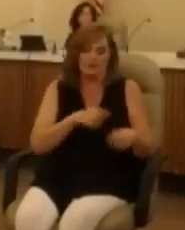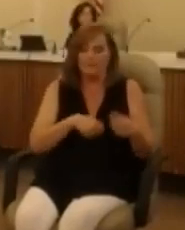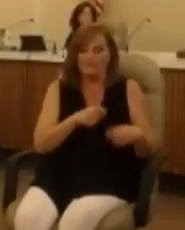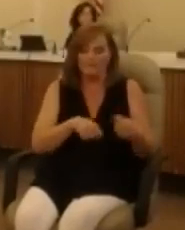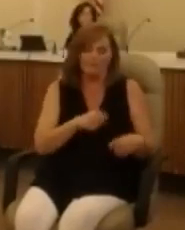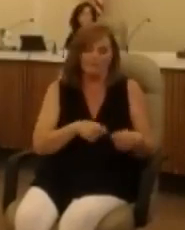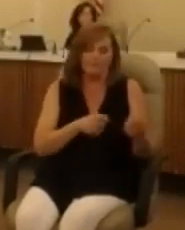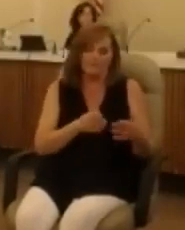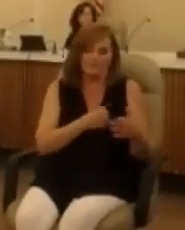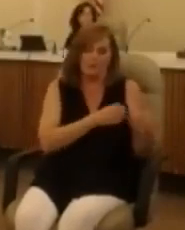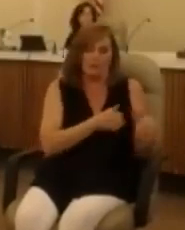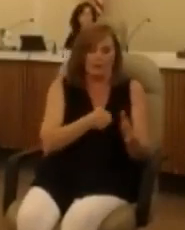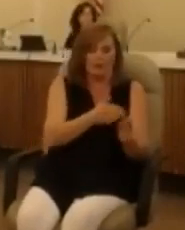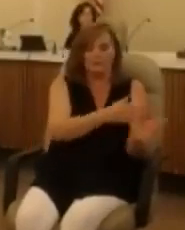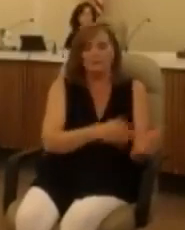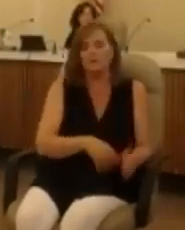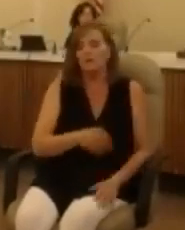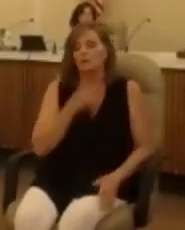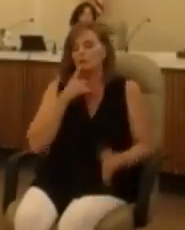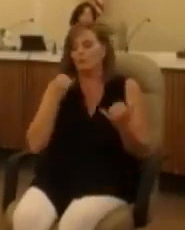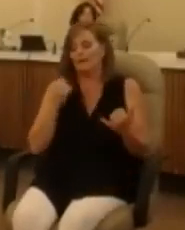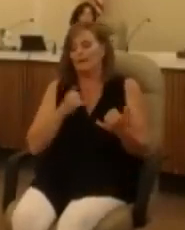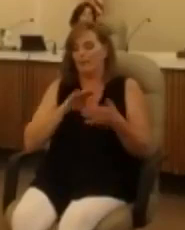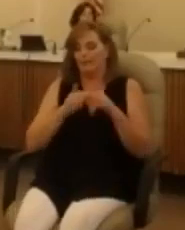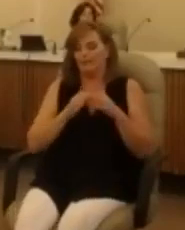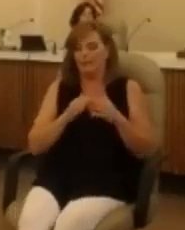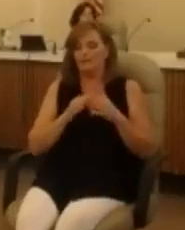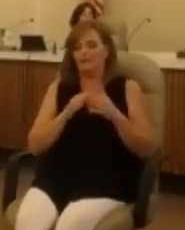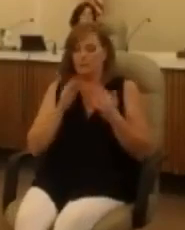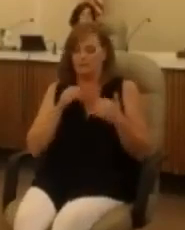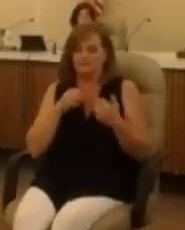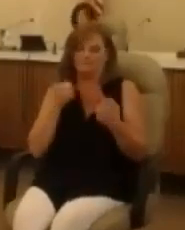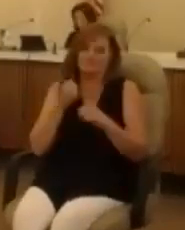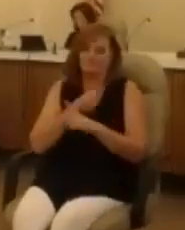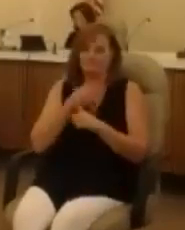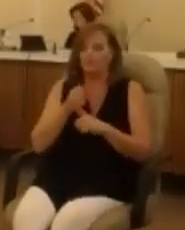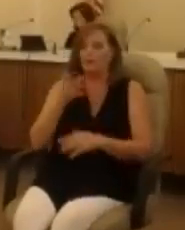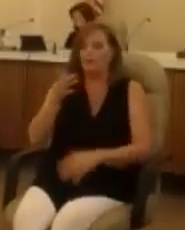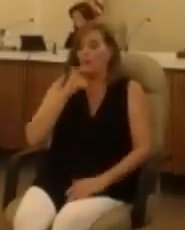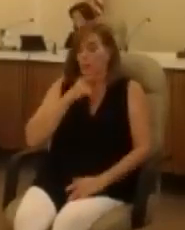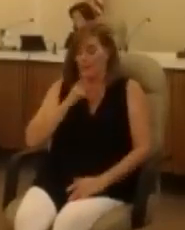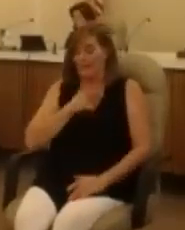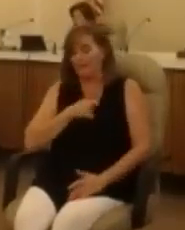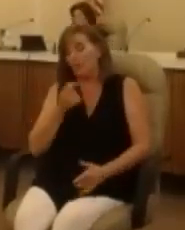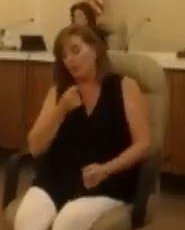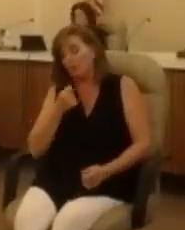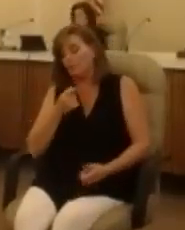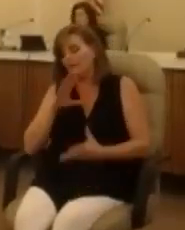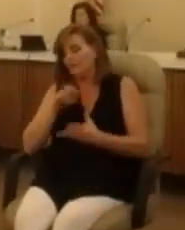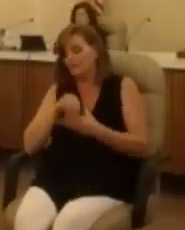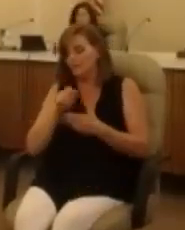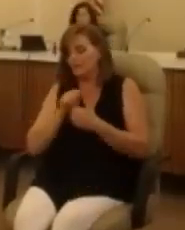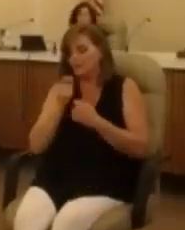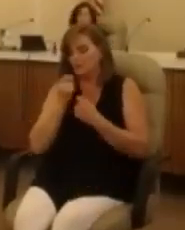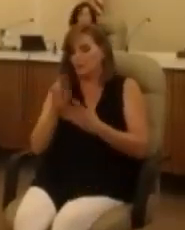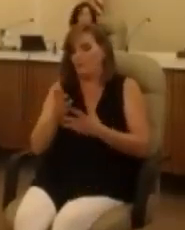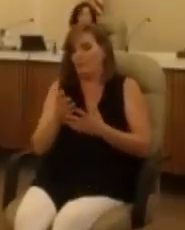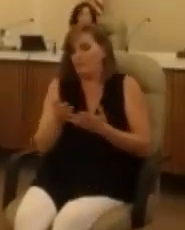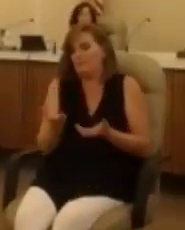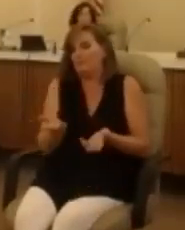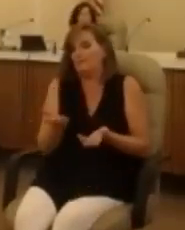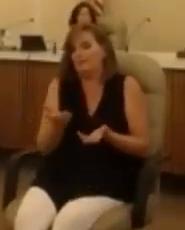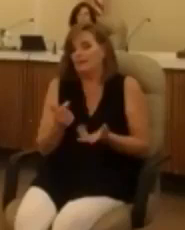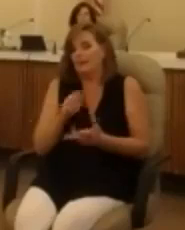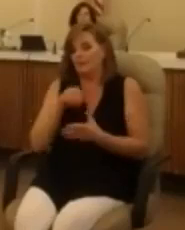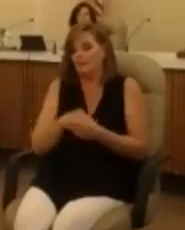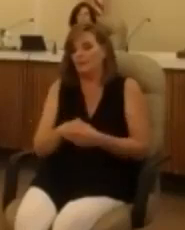currently butting heads with the county because they want to expand their county road. Now that one, we have some say in the matter because they need